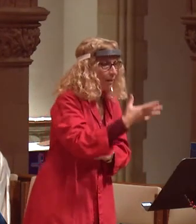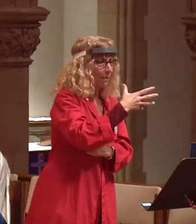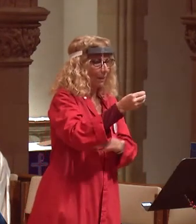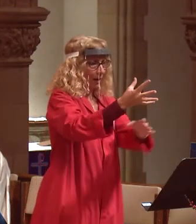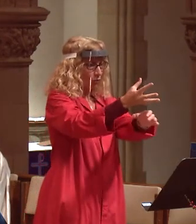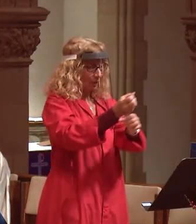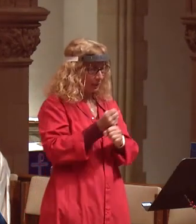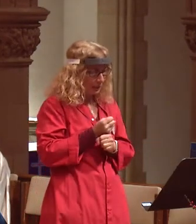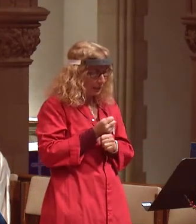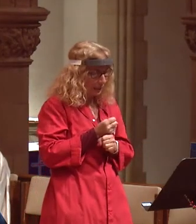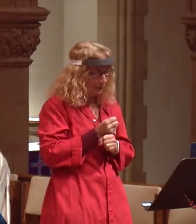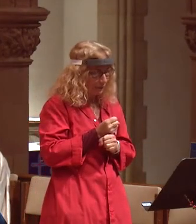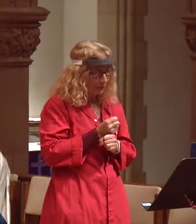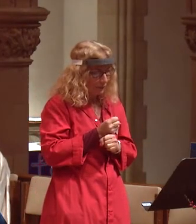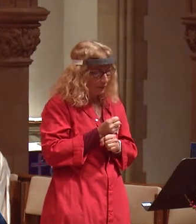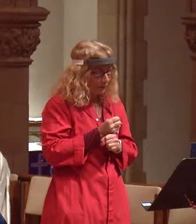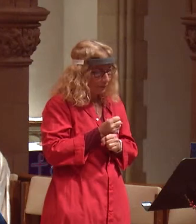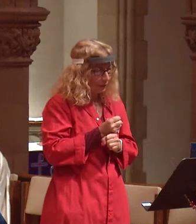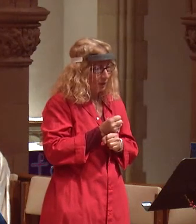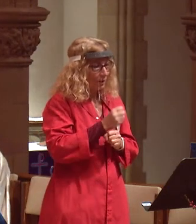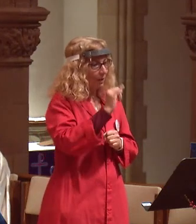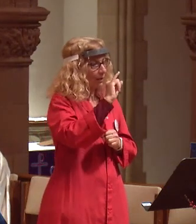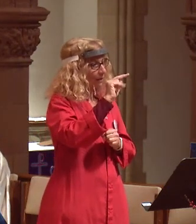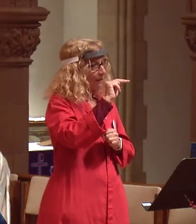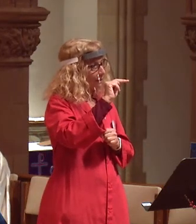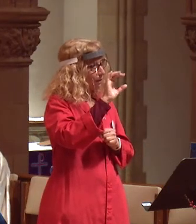receive the incarnate God.